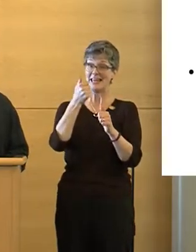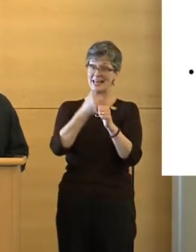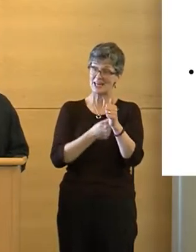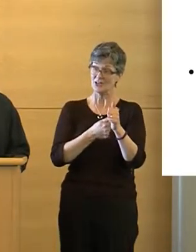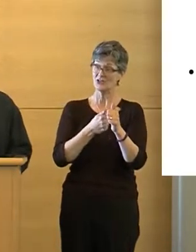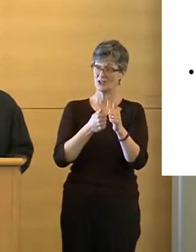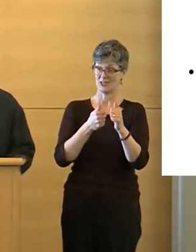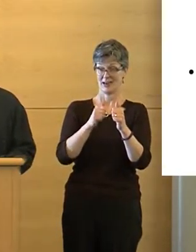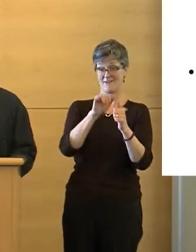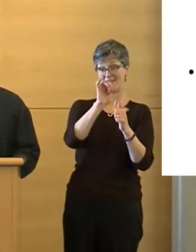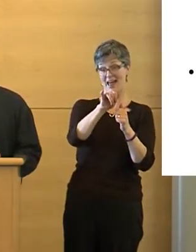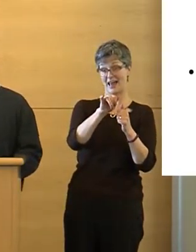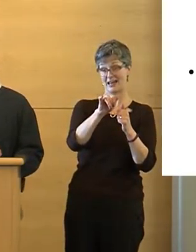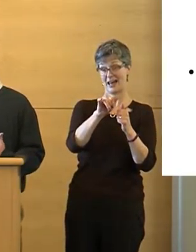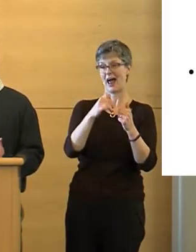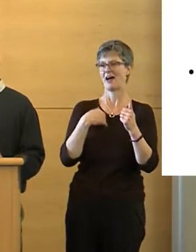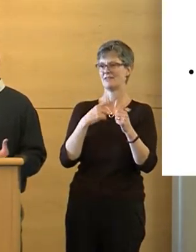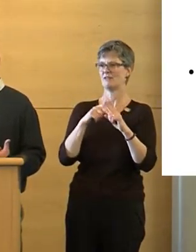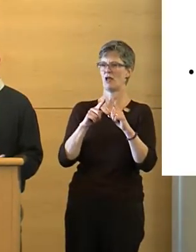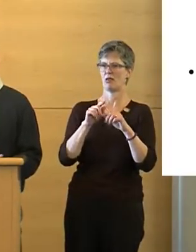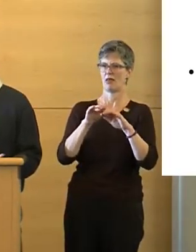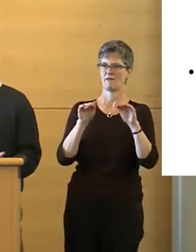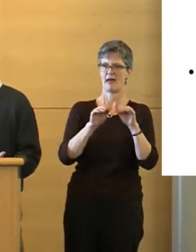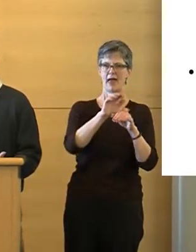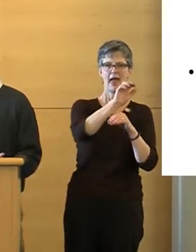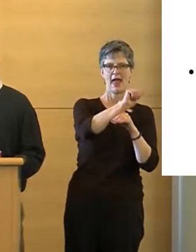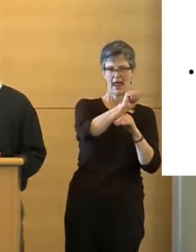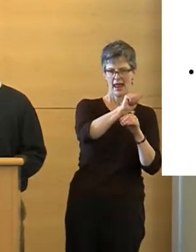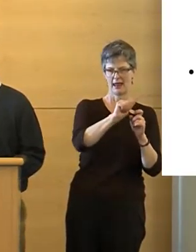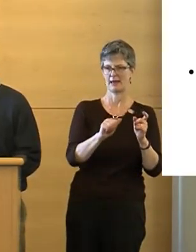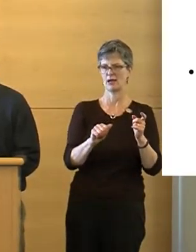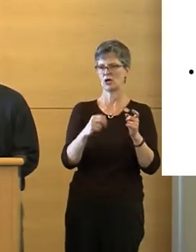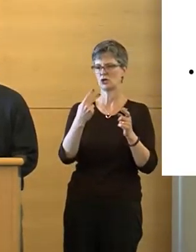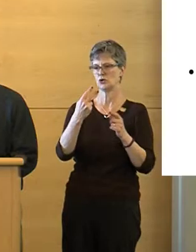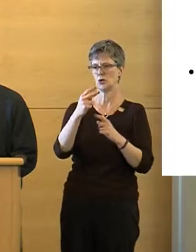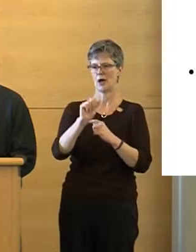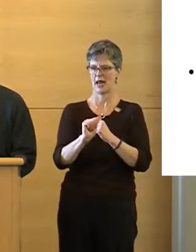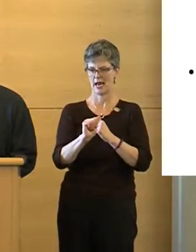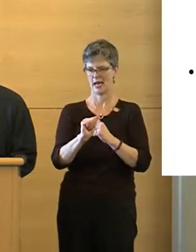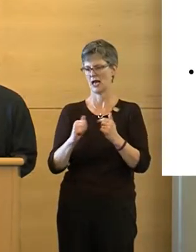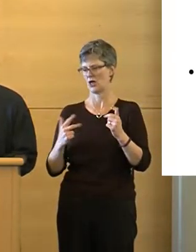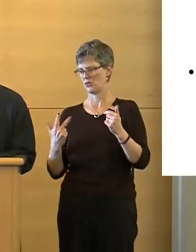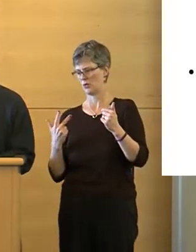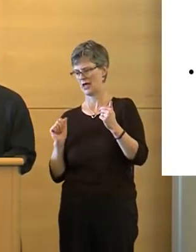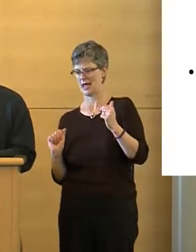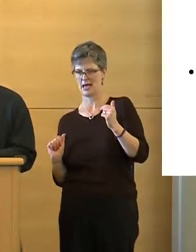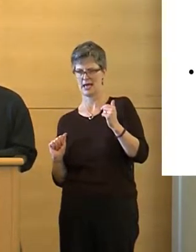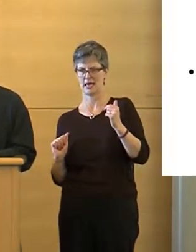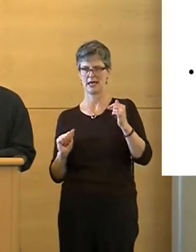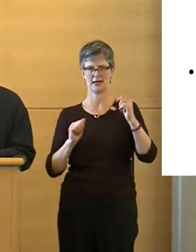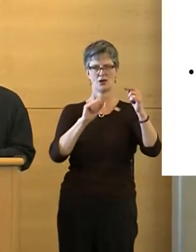that you need to do in order to be accessible. There's 62 of those, so that's where you